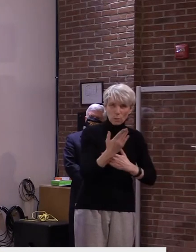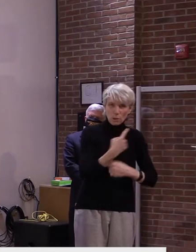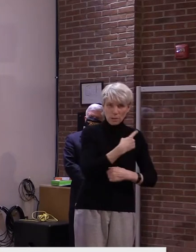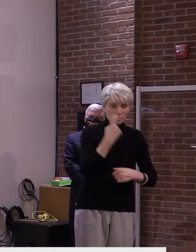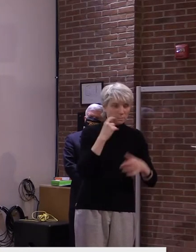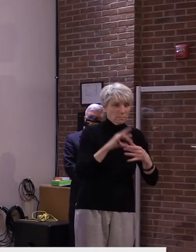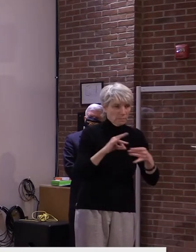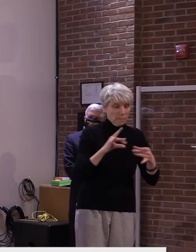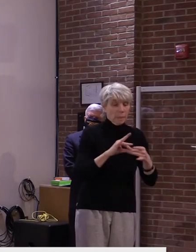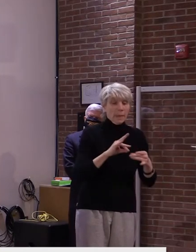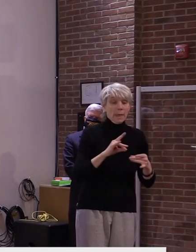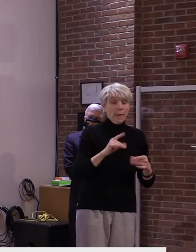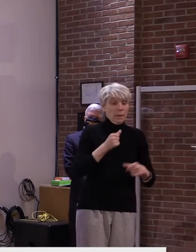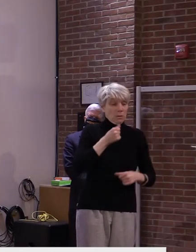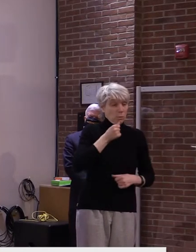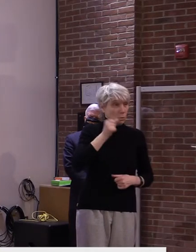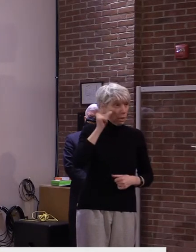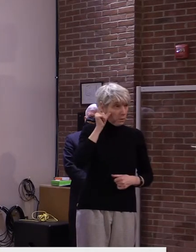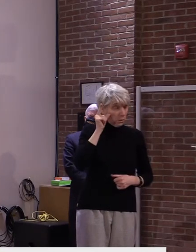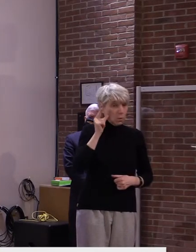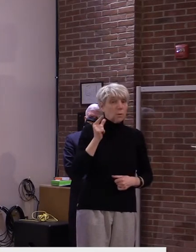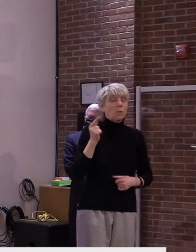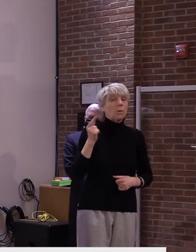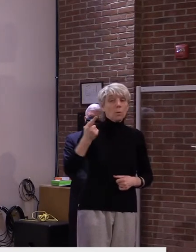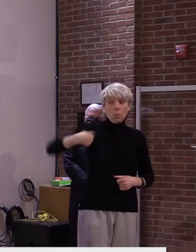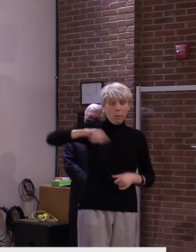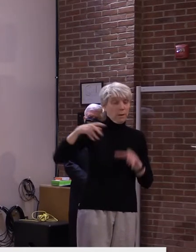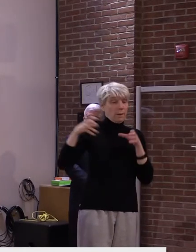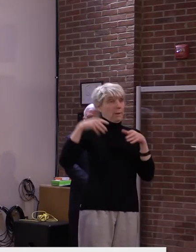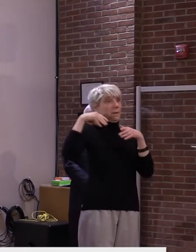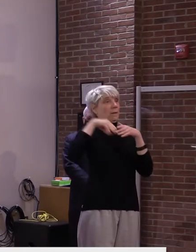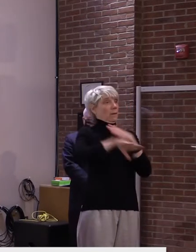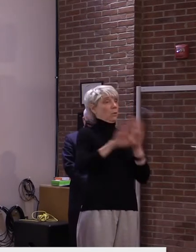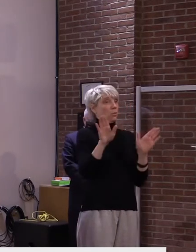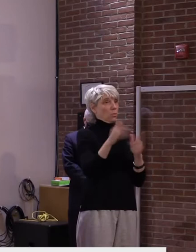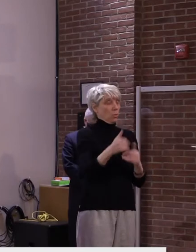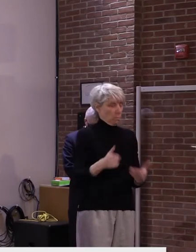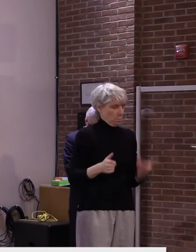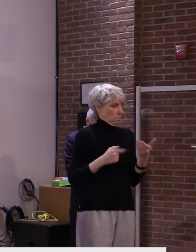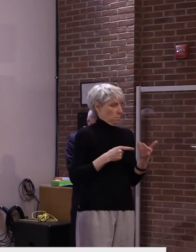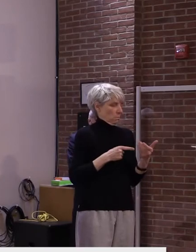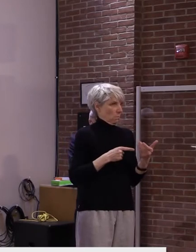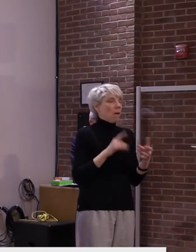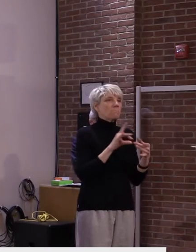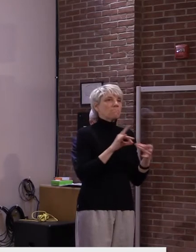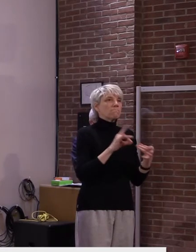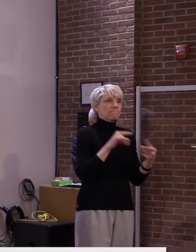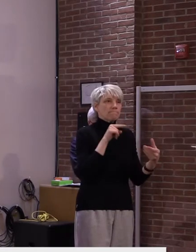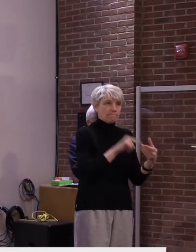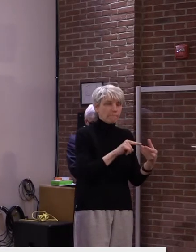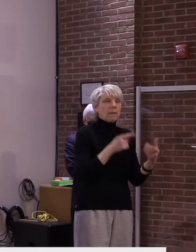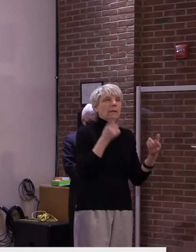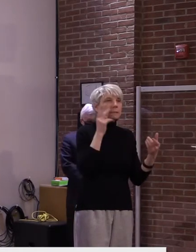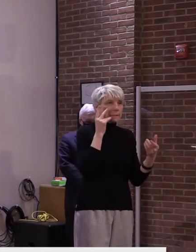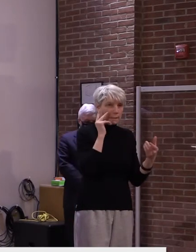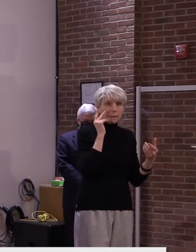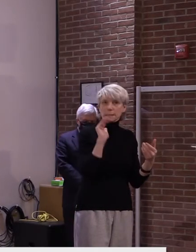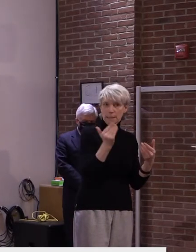information we received relating to concerns about the temperature of some vaccine doses at Springfield